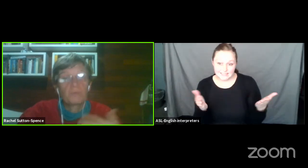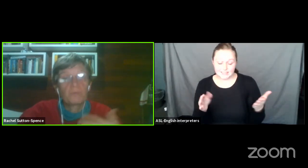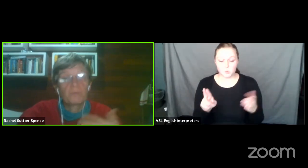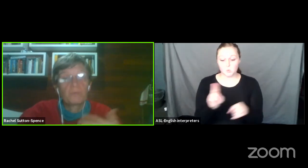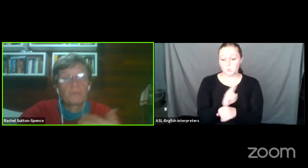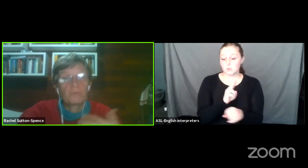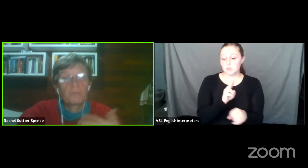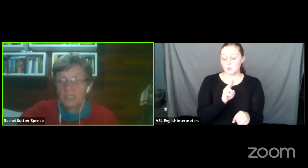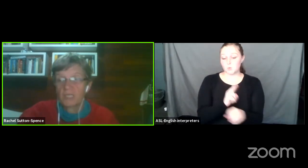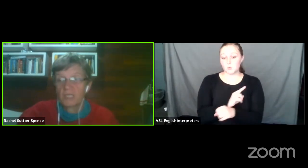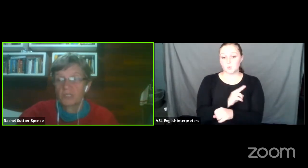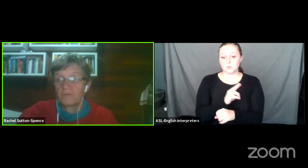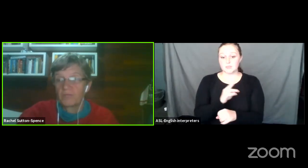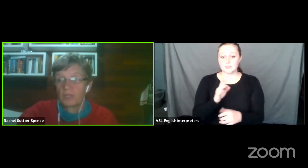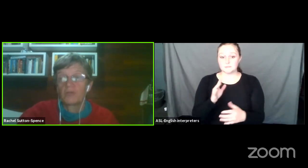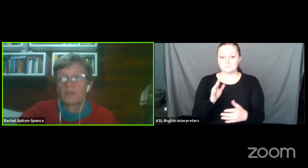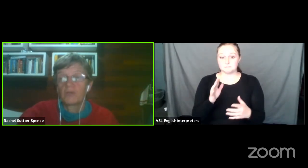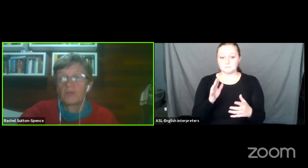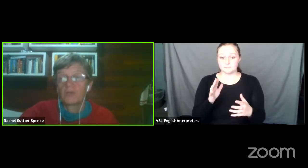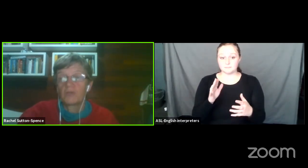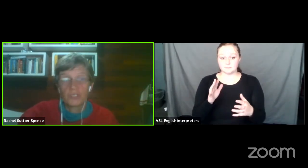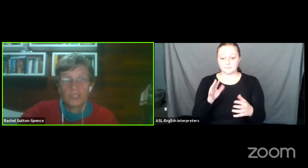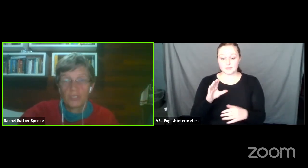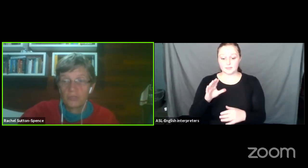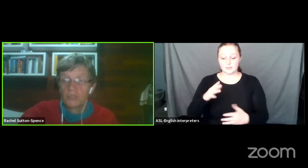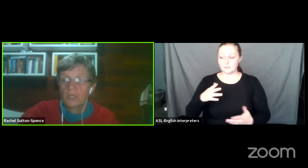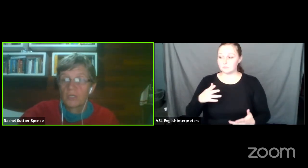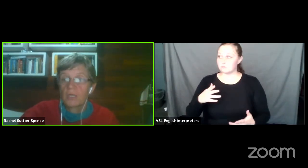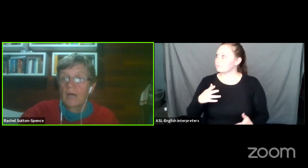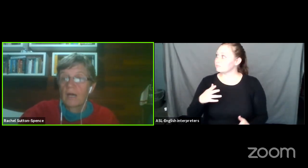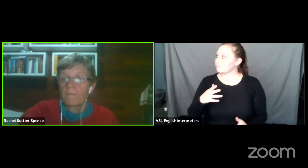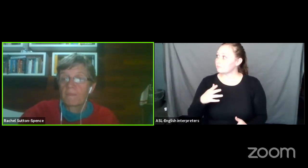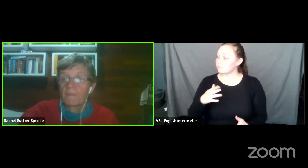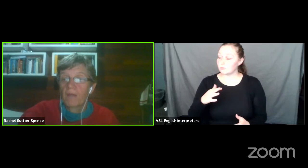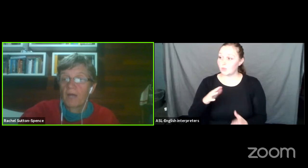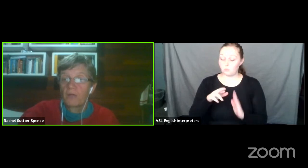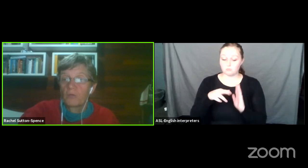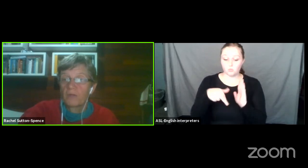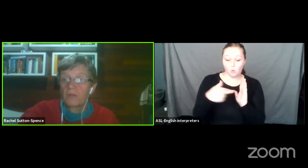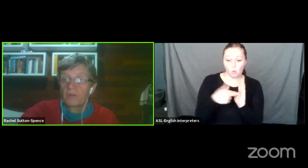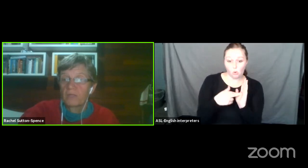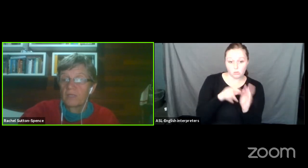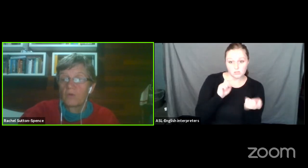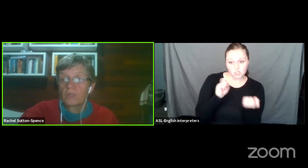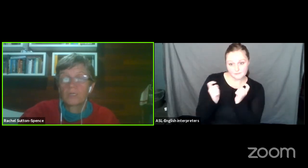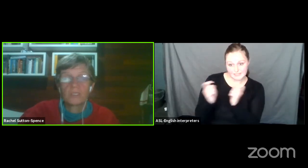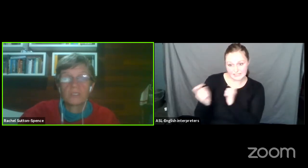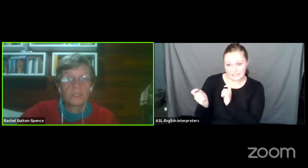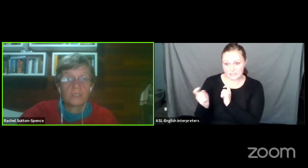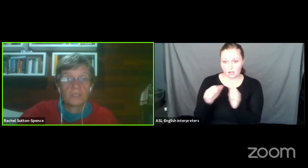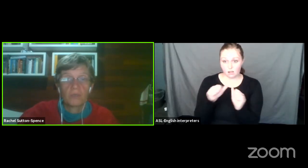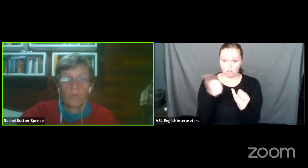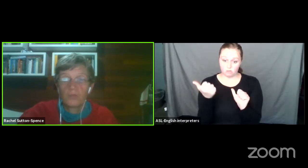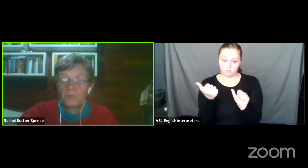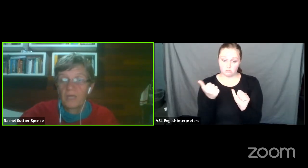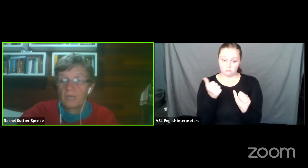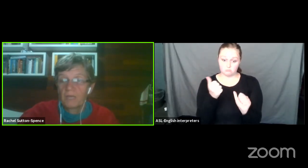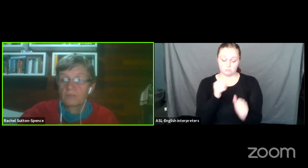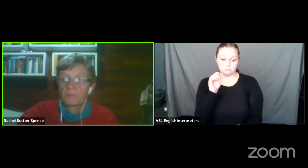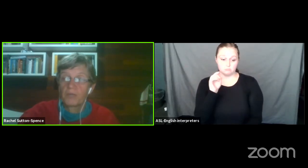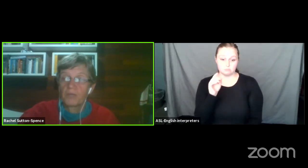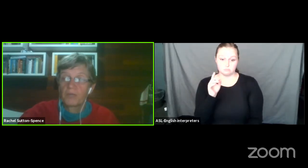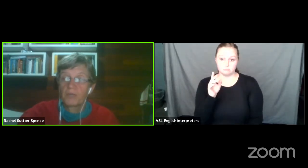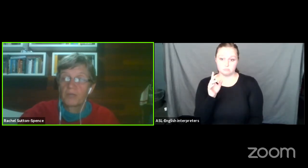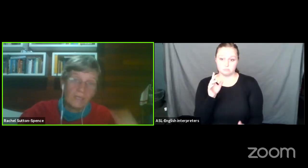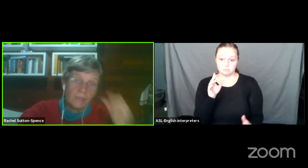we provided an orientation video for teachers to use. I don't know whether the organizers would be able